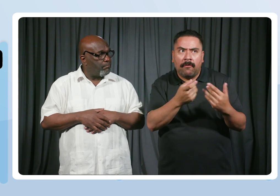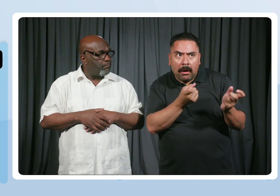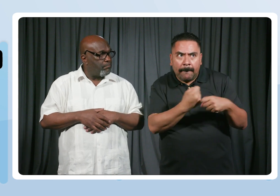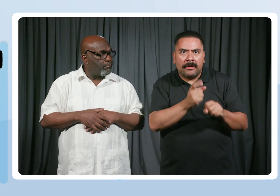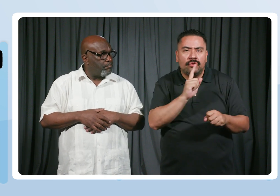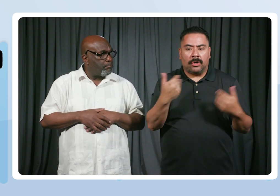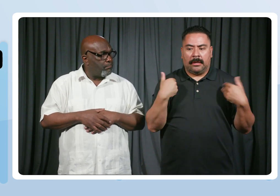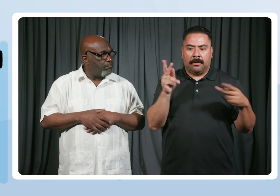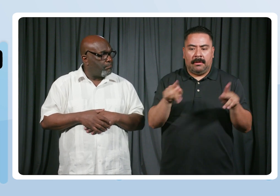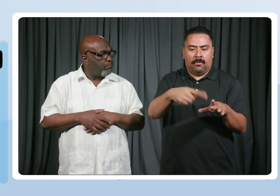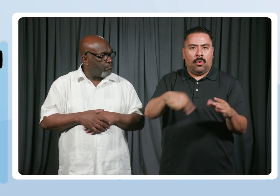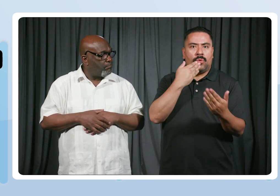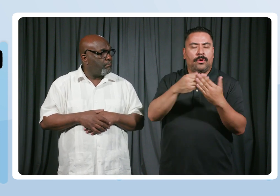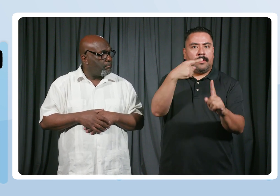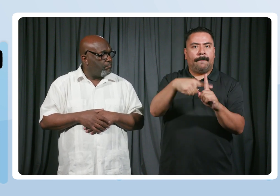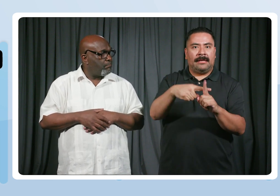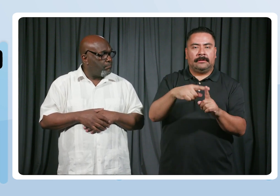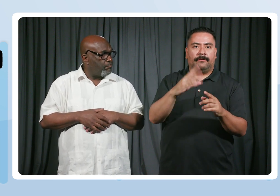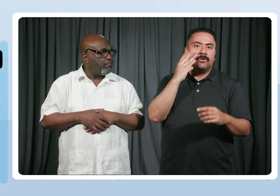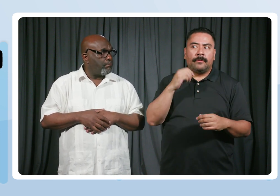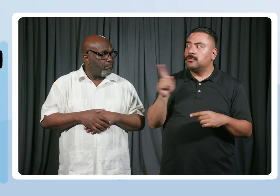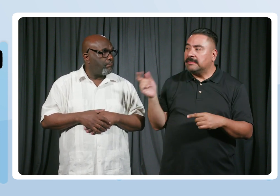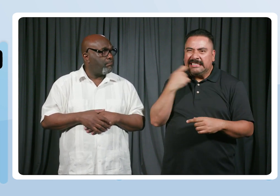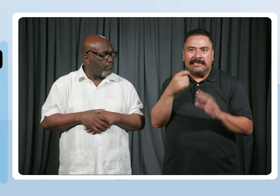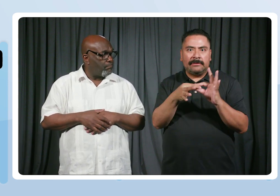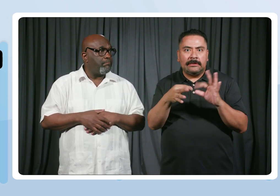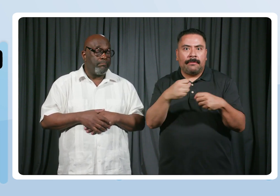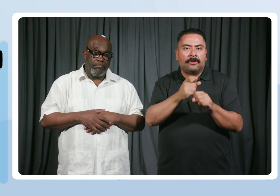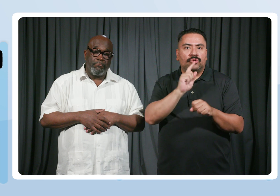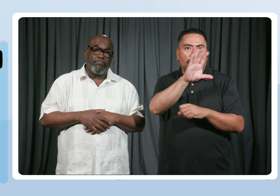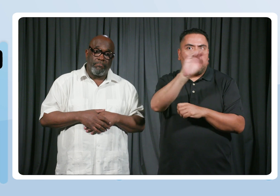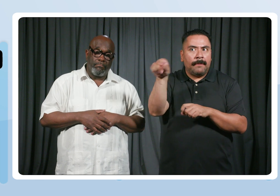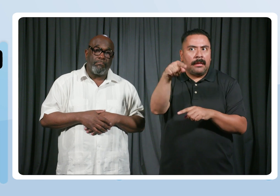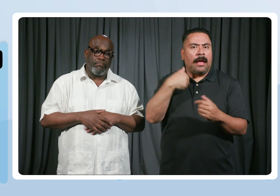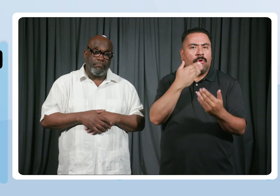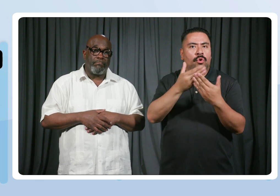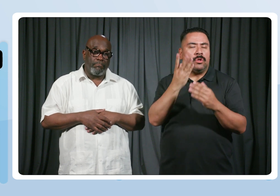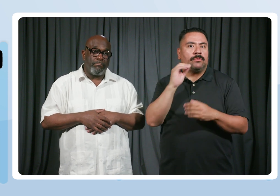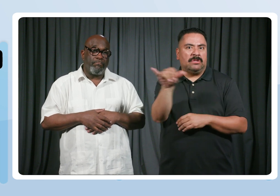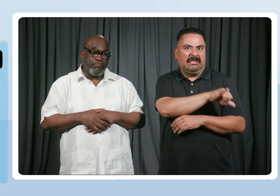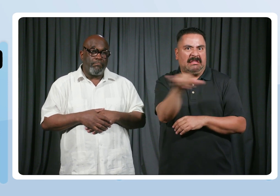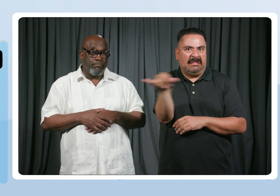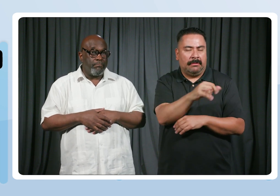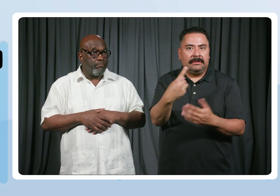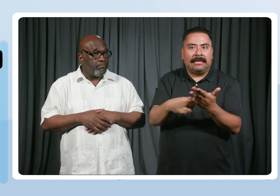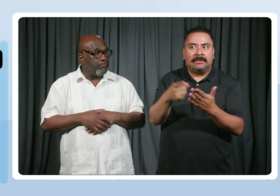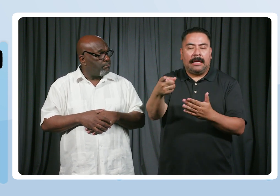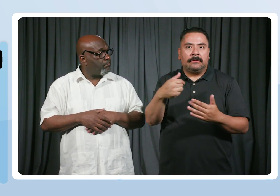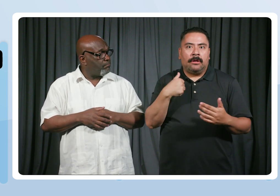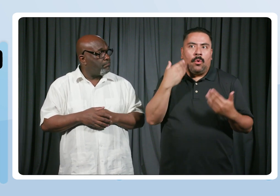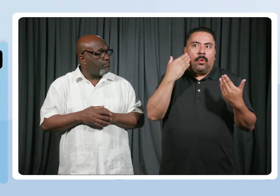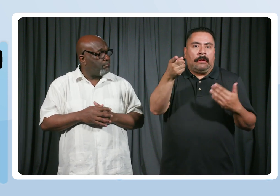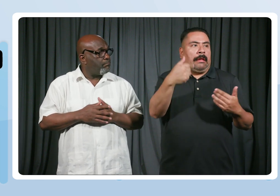people. But like Jen said too, really getting the businesses to understand it's a positive experience for them as well. And so sometimes I think that they just, we're not